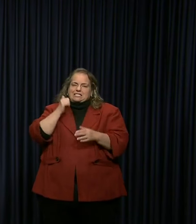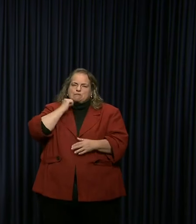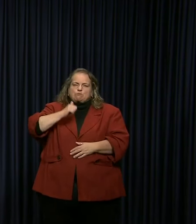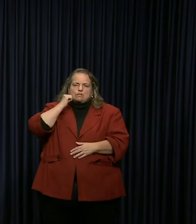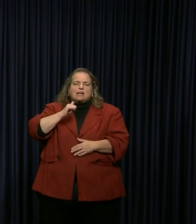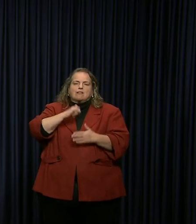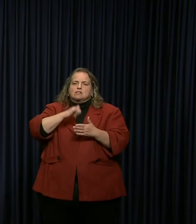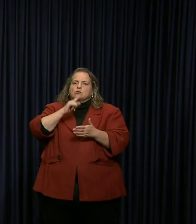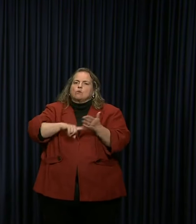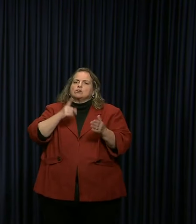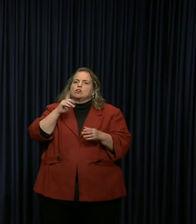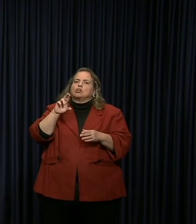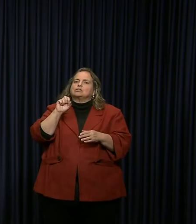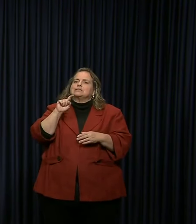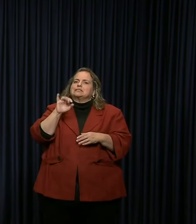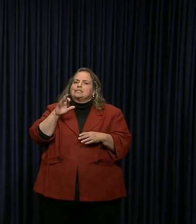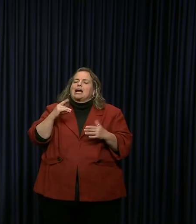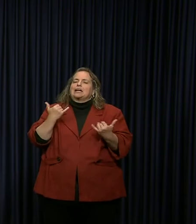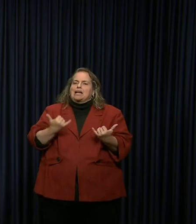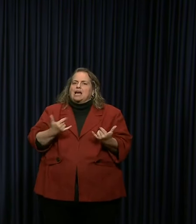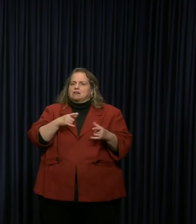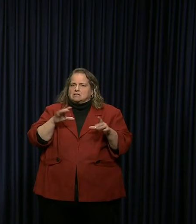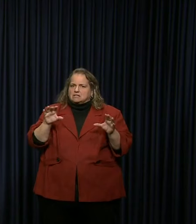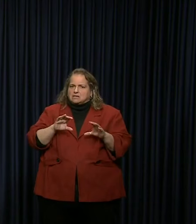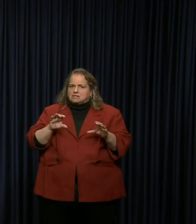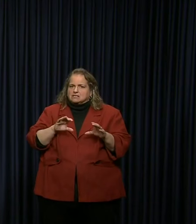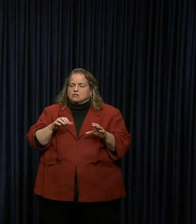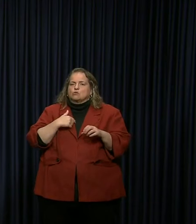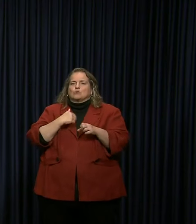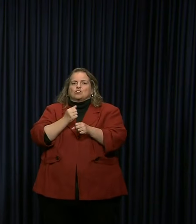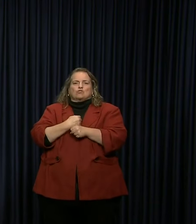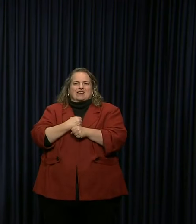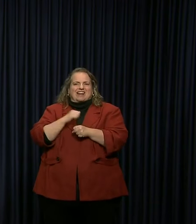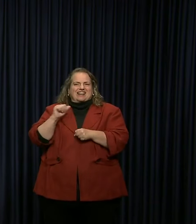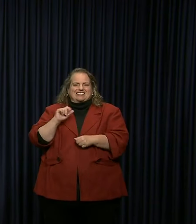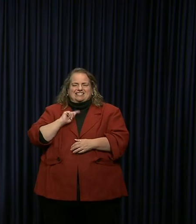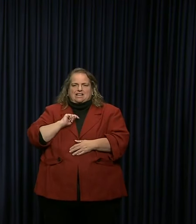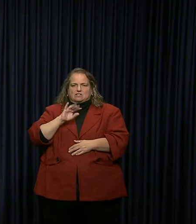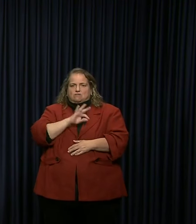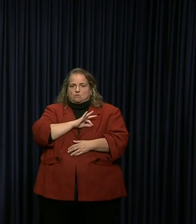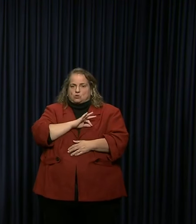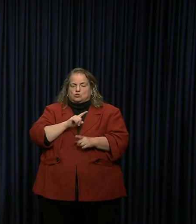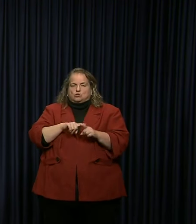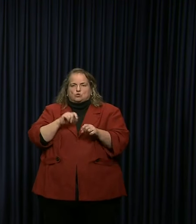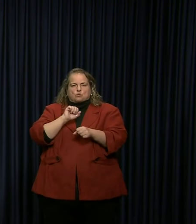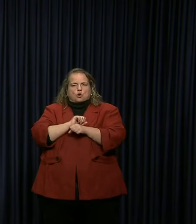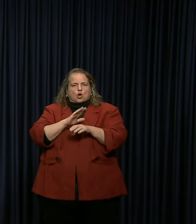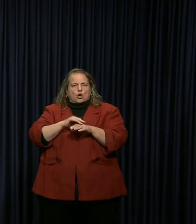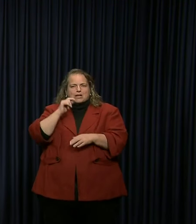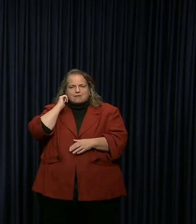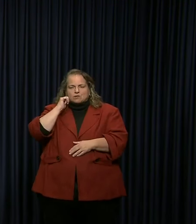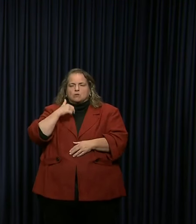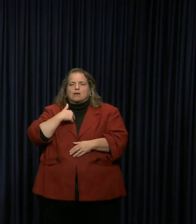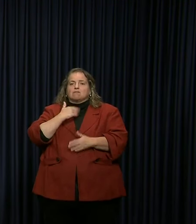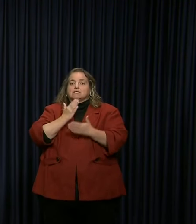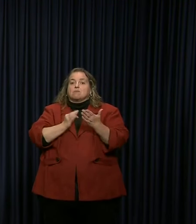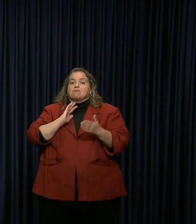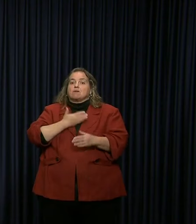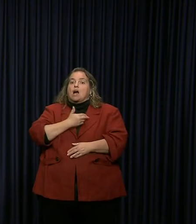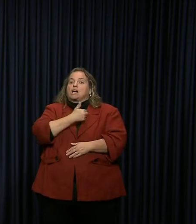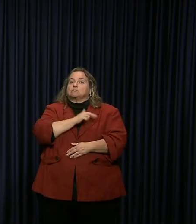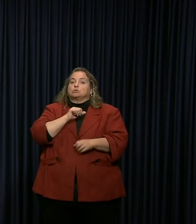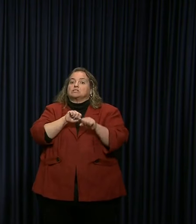what Dr. Stack now does. We have created a task force. We have some of our healthcare hospital